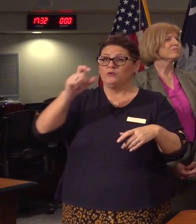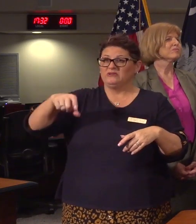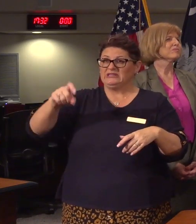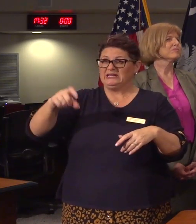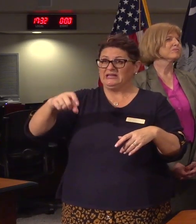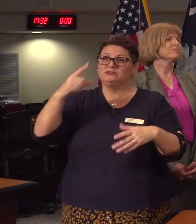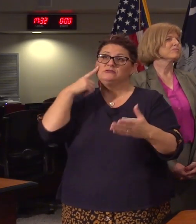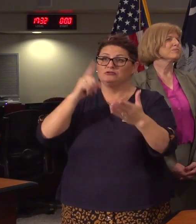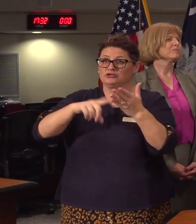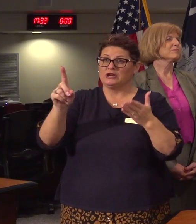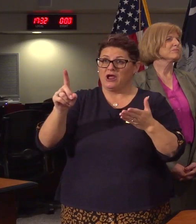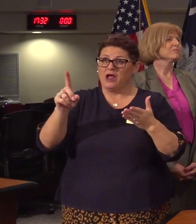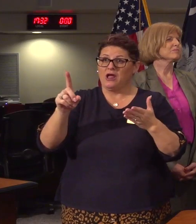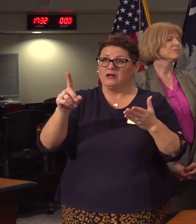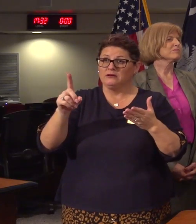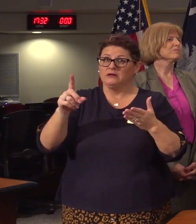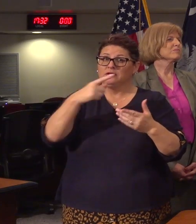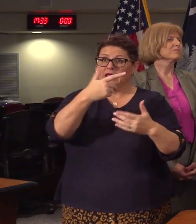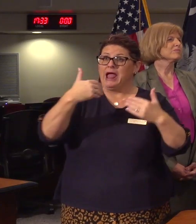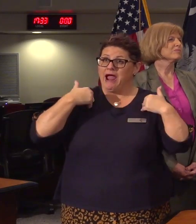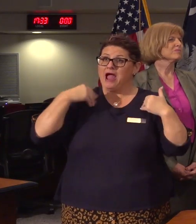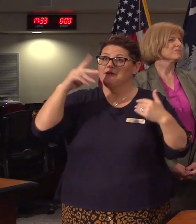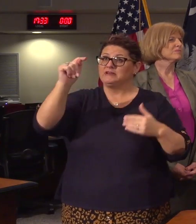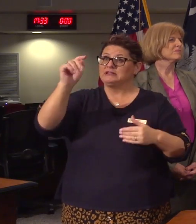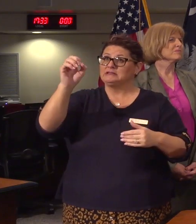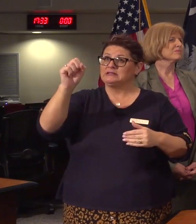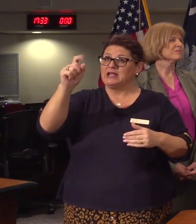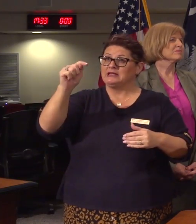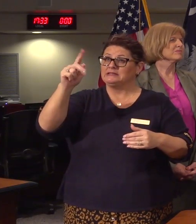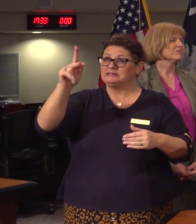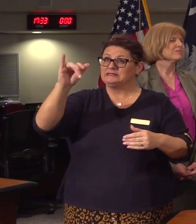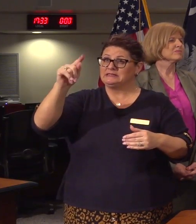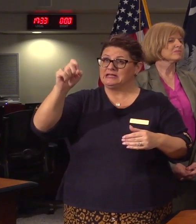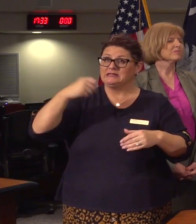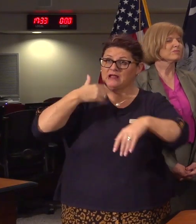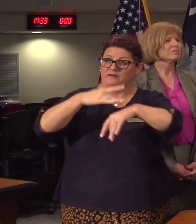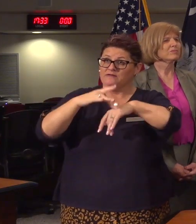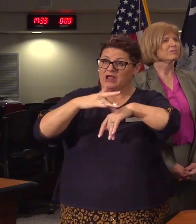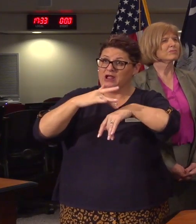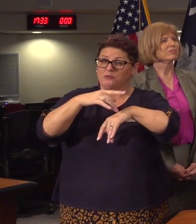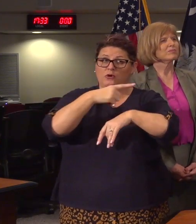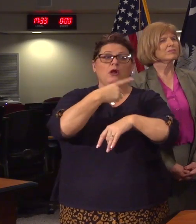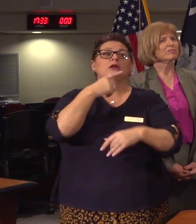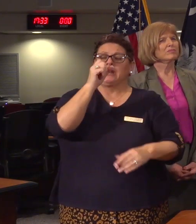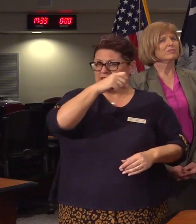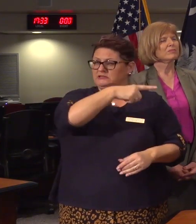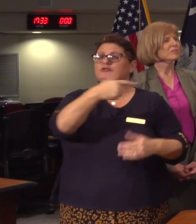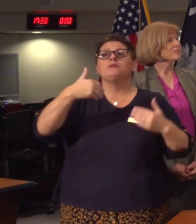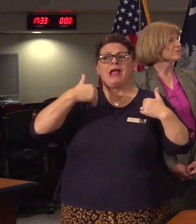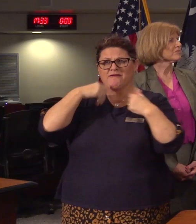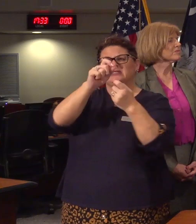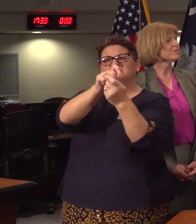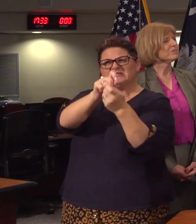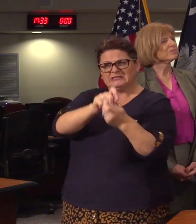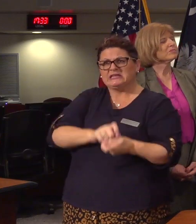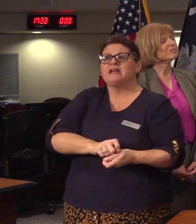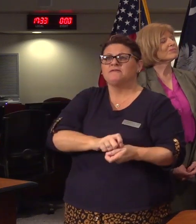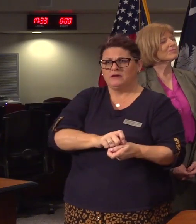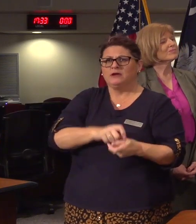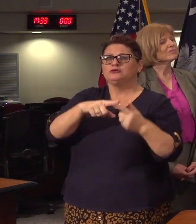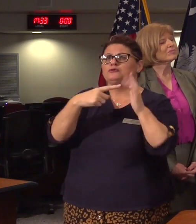if people test kits if they believe that symptoms of COVID-19? Yes, there are specific criteria for the symptoms